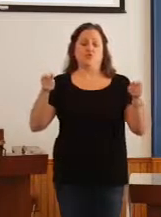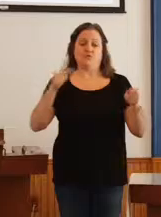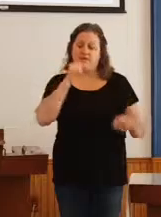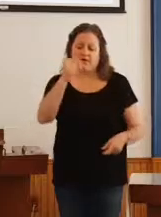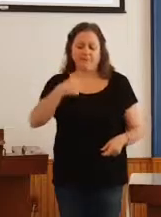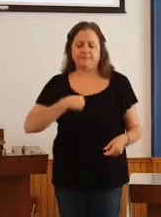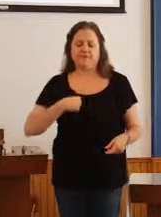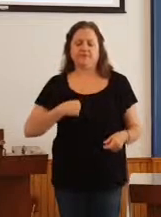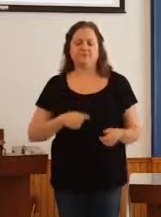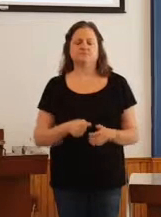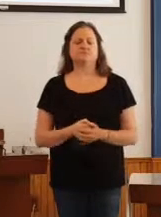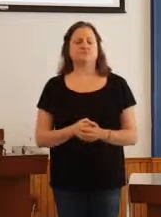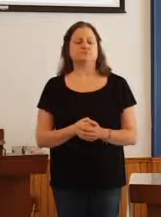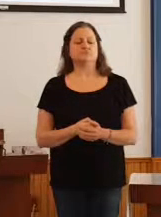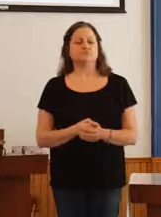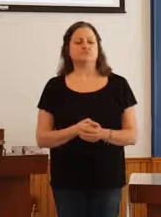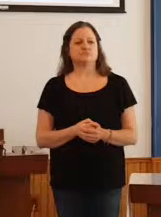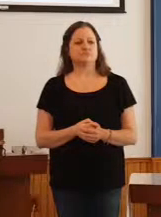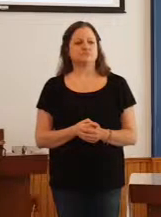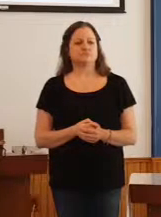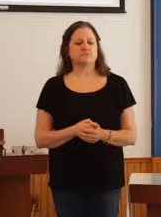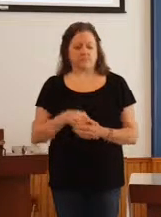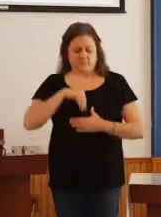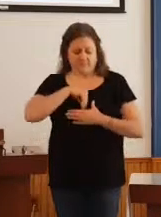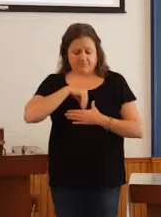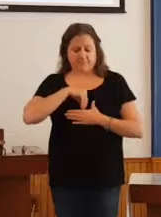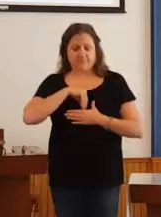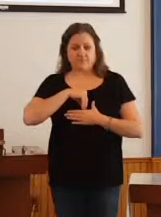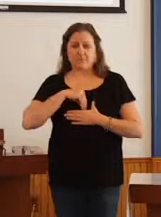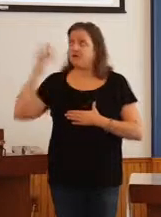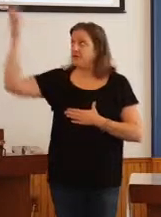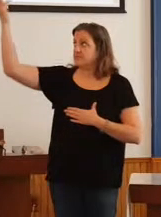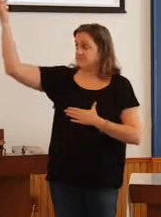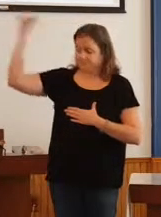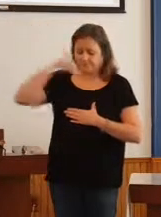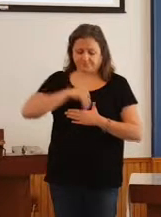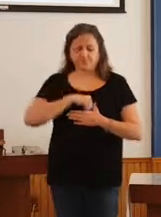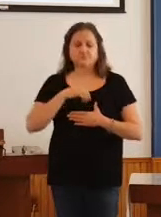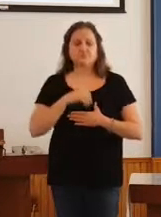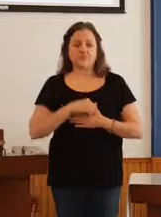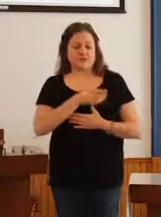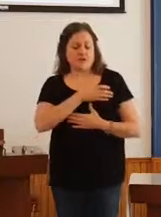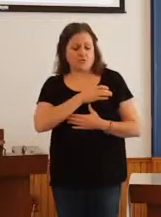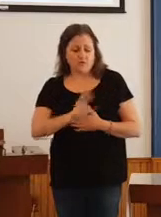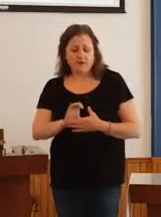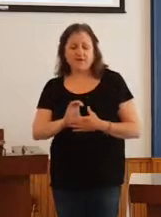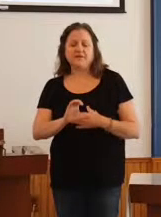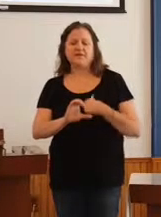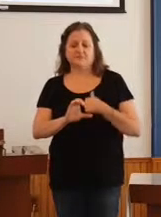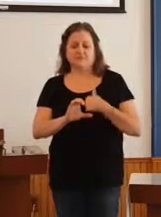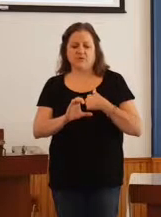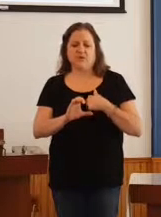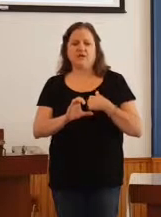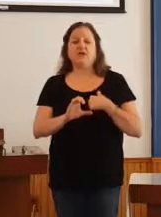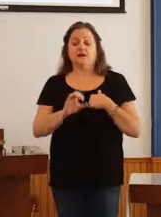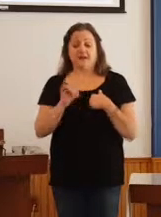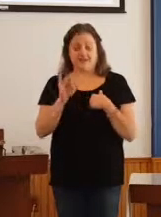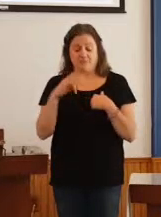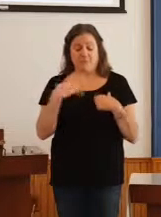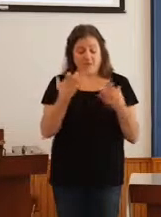Through renewal of the Spirit within us. And to follow the ways of the living Christ. Is how we achieve the